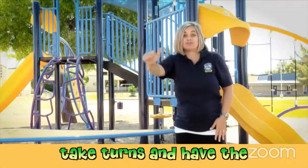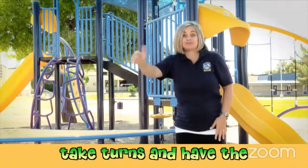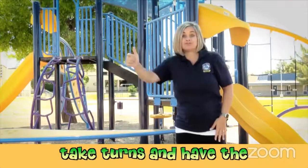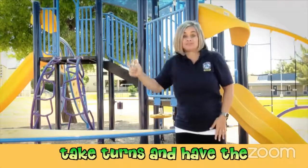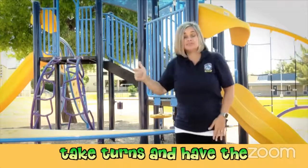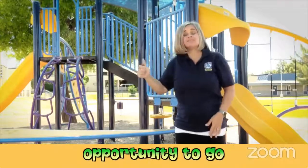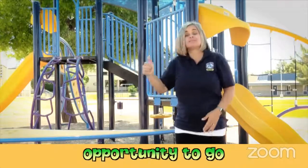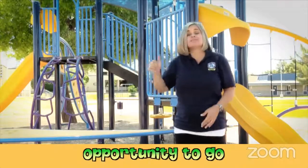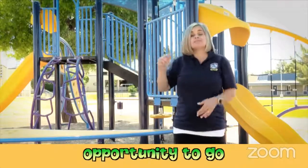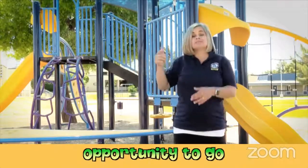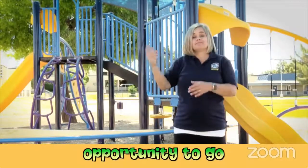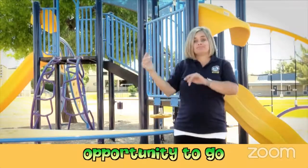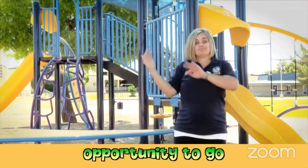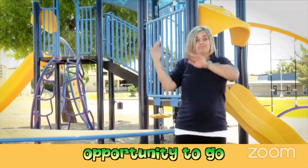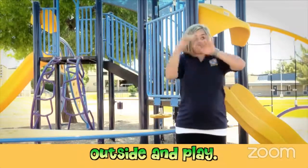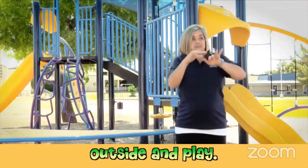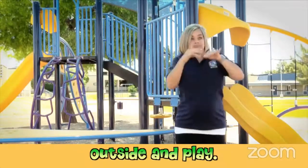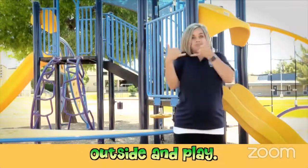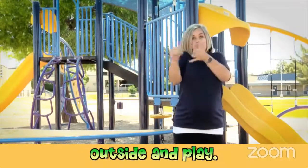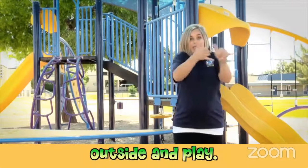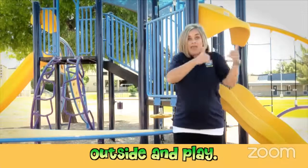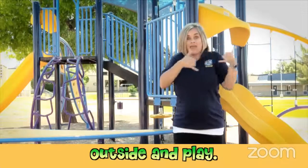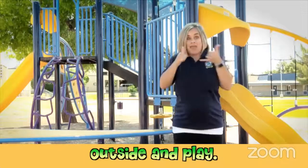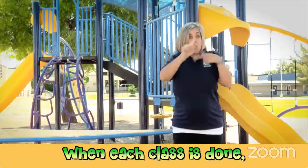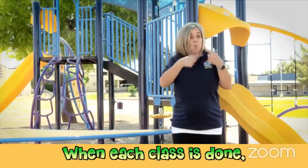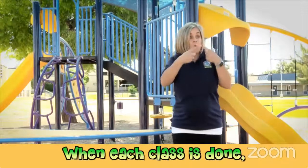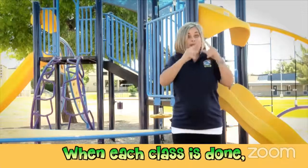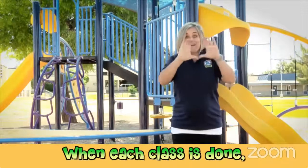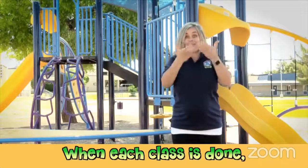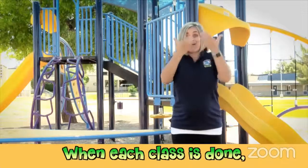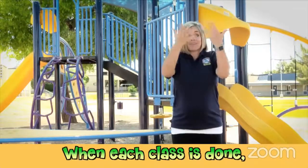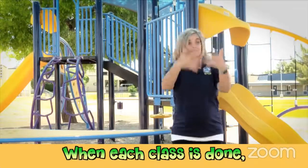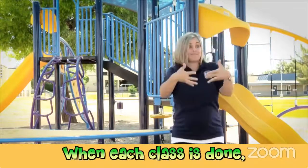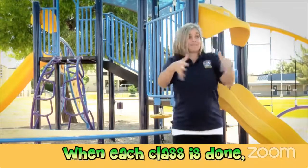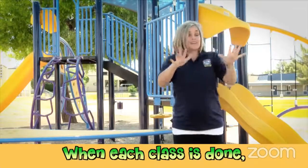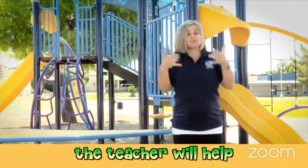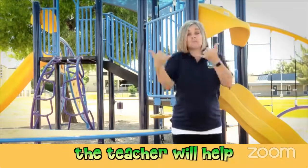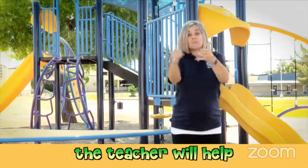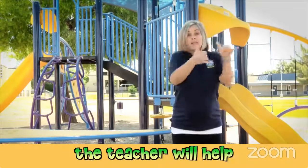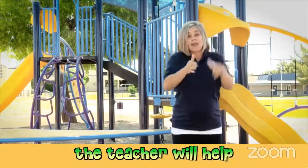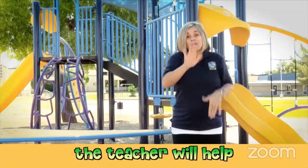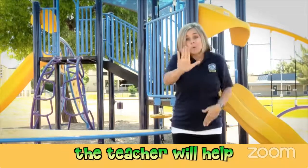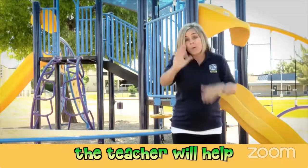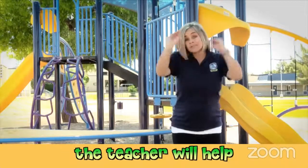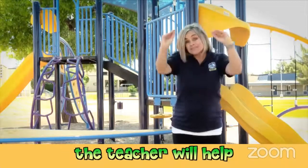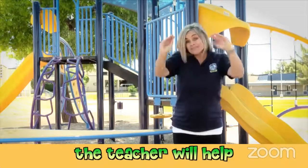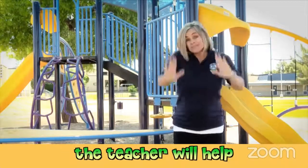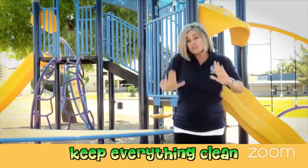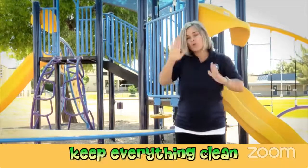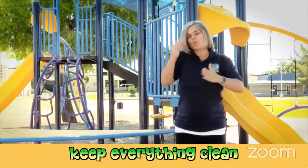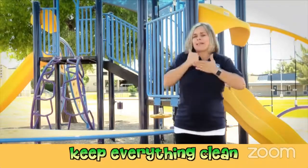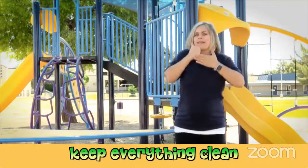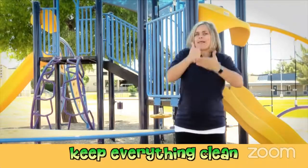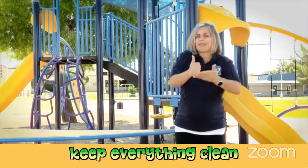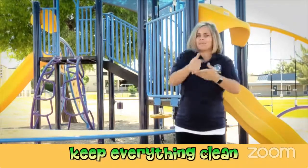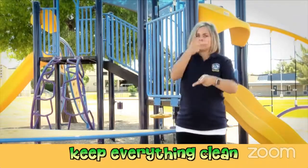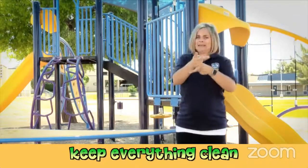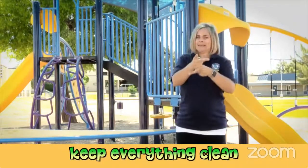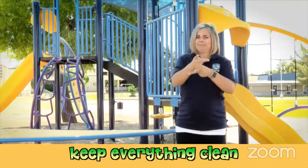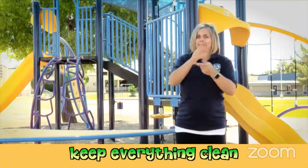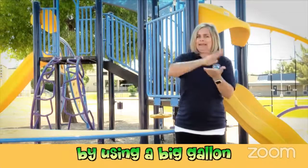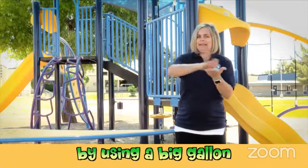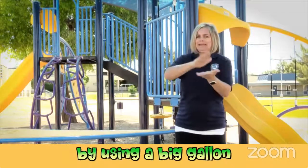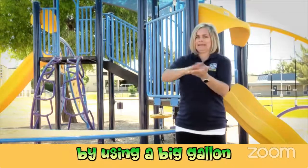take turns and have the opportunity to go outside and play. When each class is done, the teacher will help keep